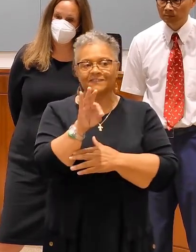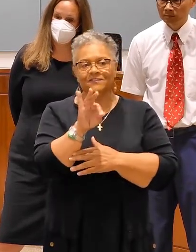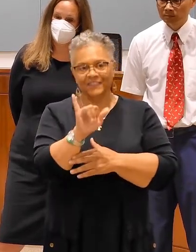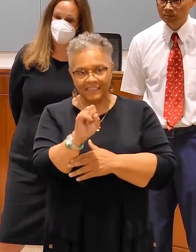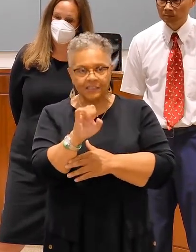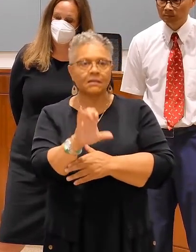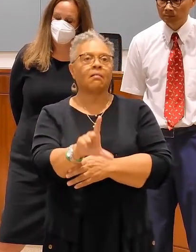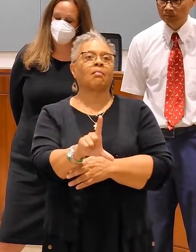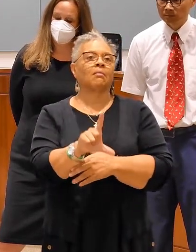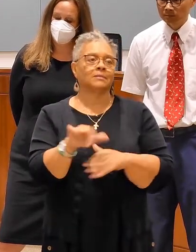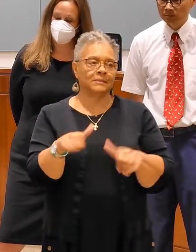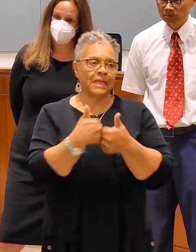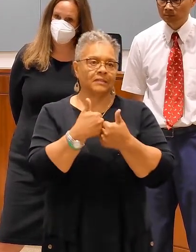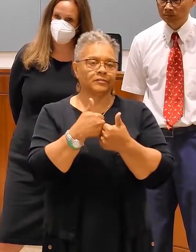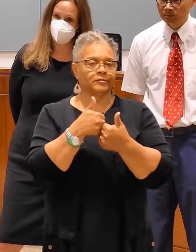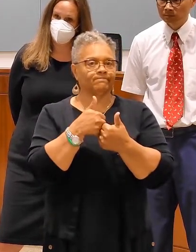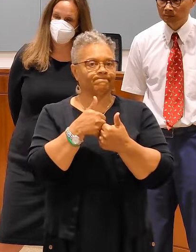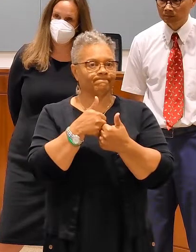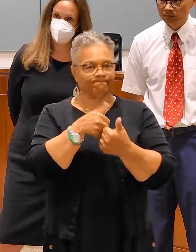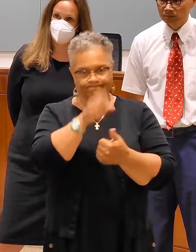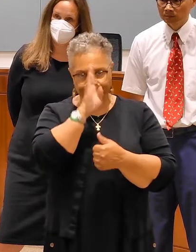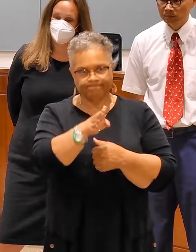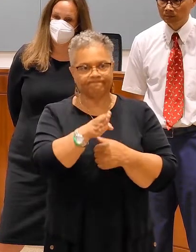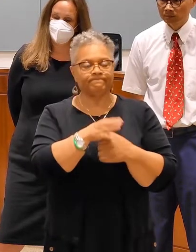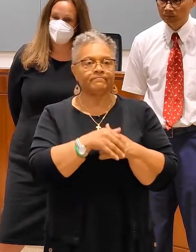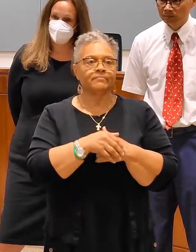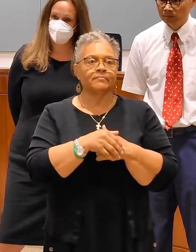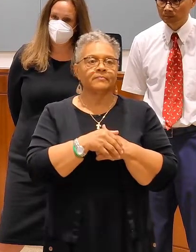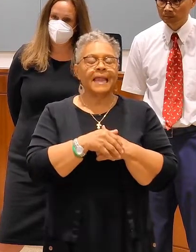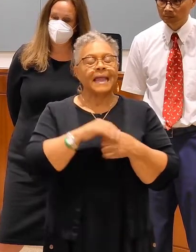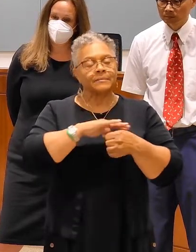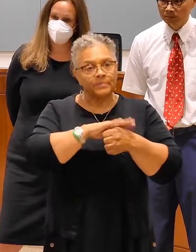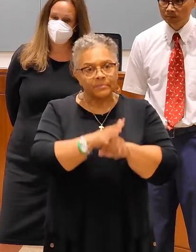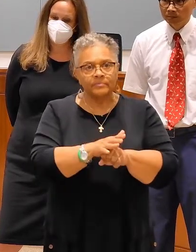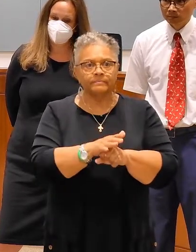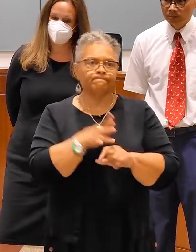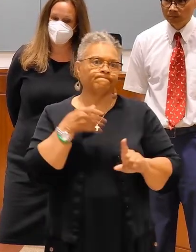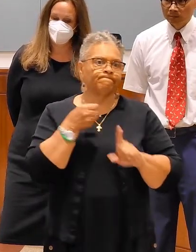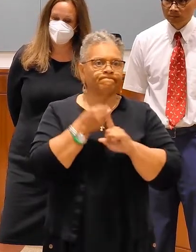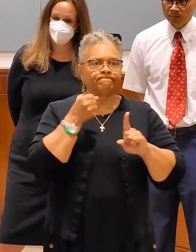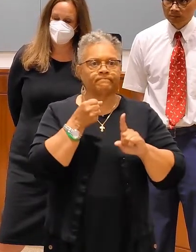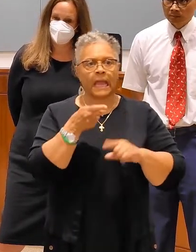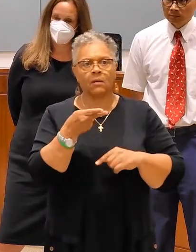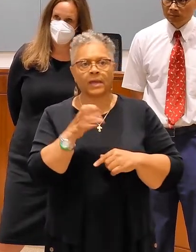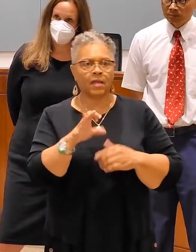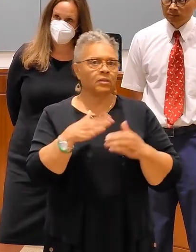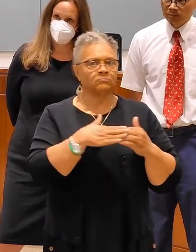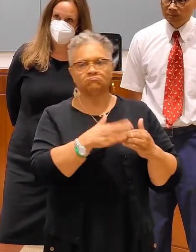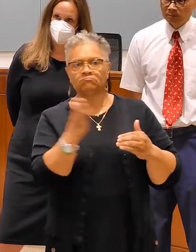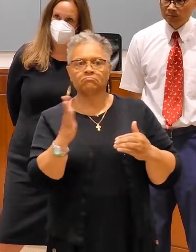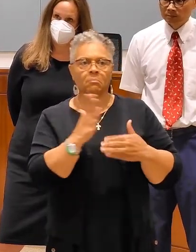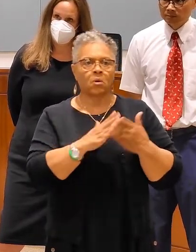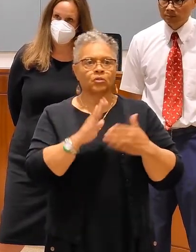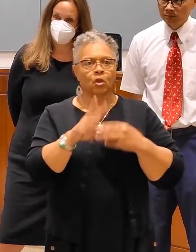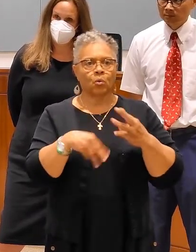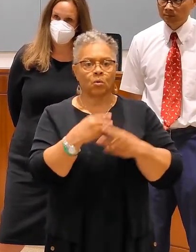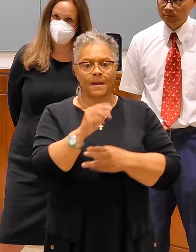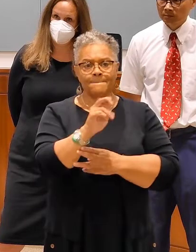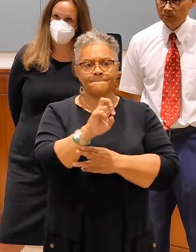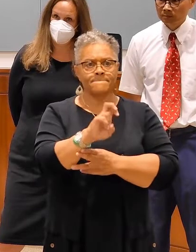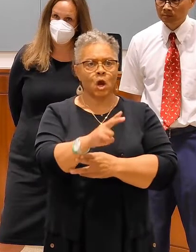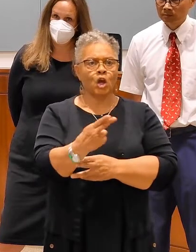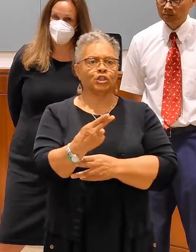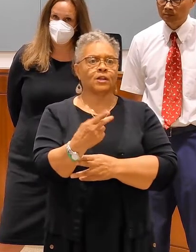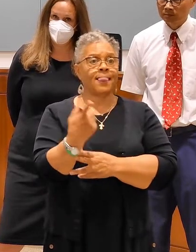on. As the pandemic gripped Howard County and the rest of our world in March of last year, it was